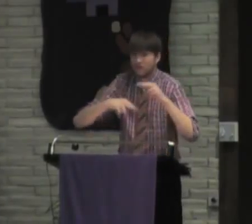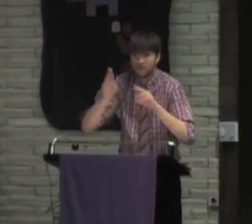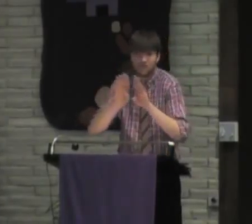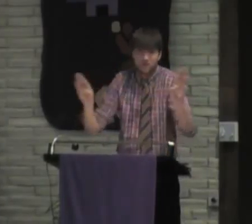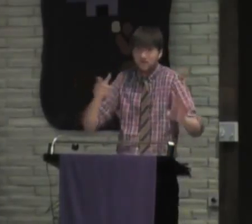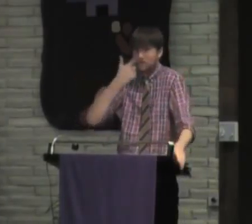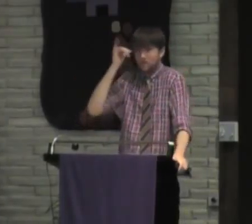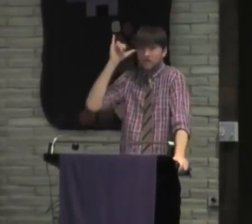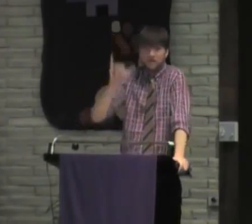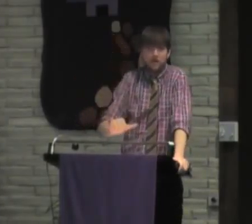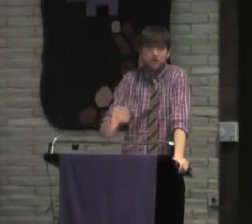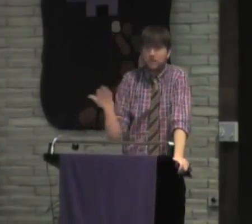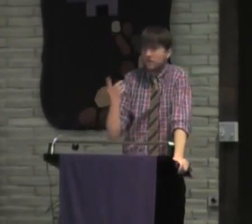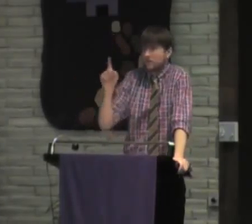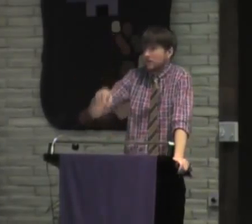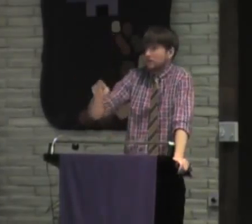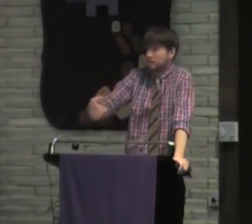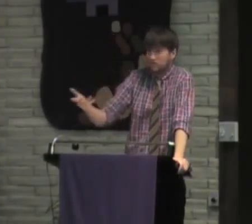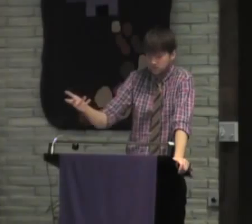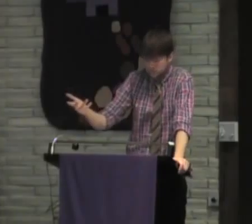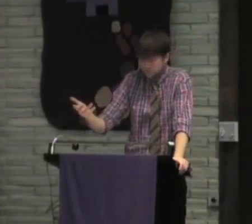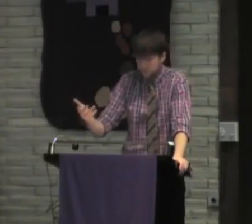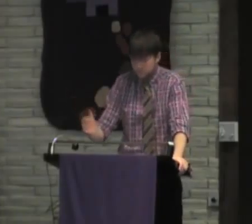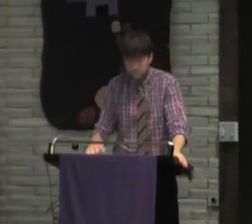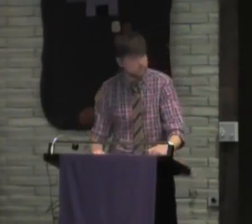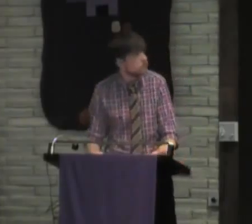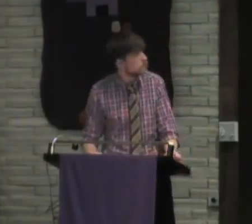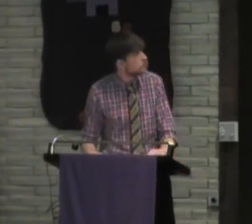Sometimes people who make perfumes need to build walls.